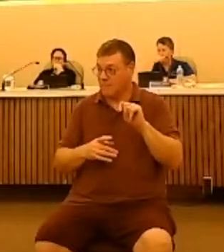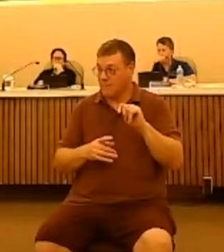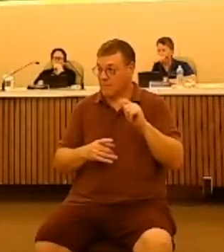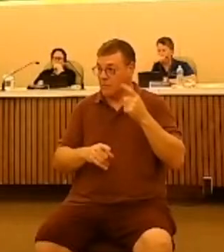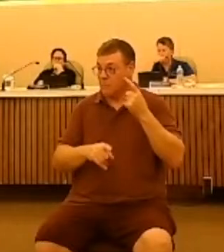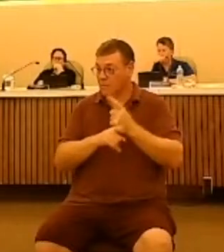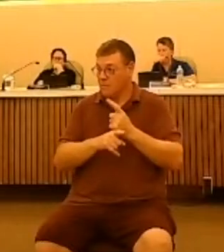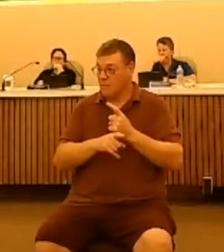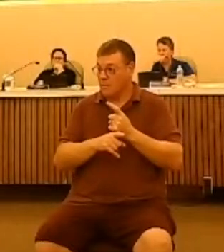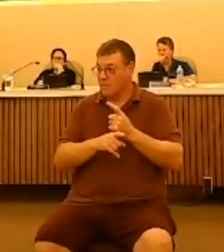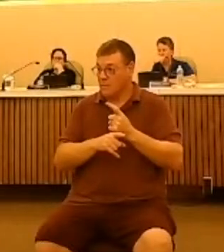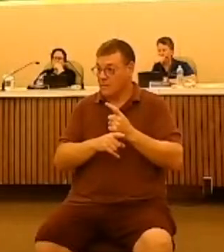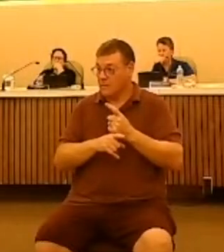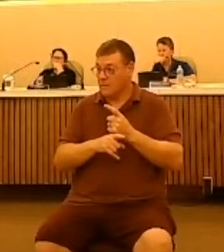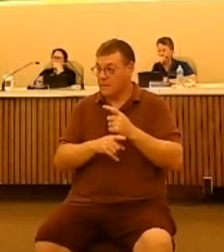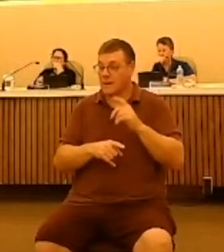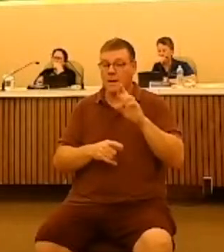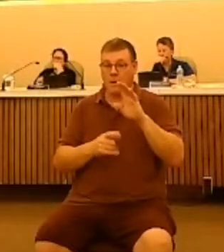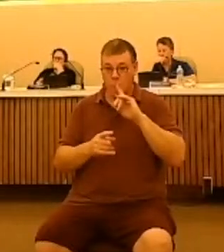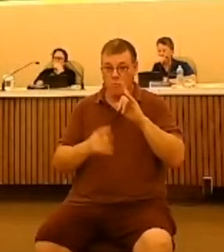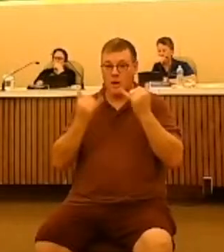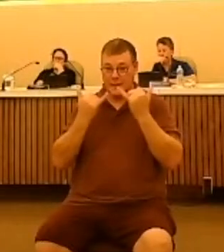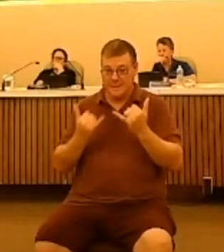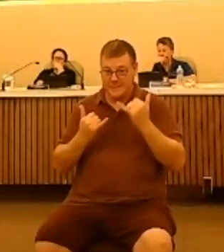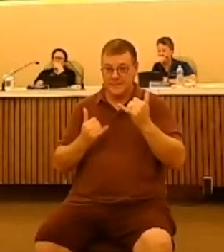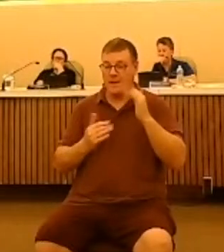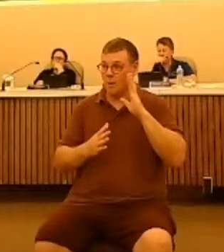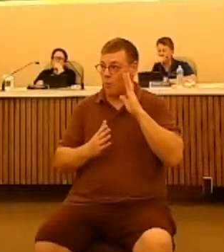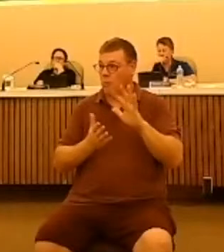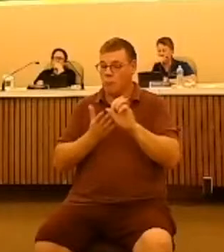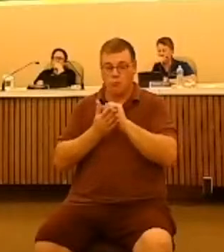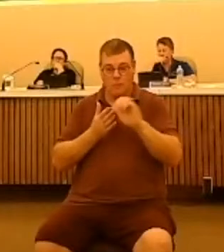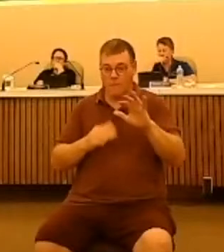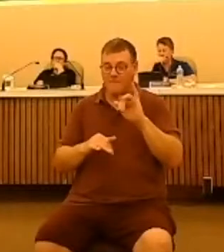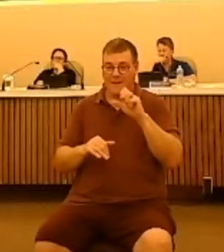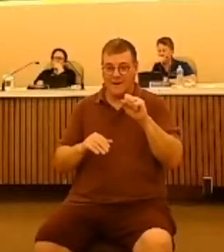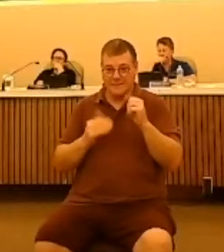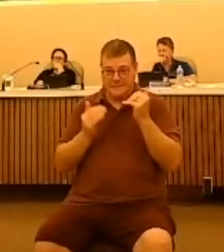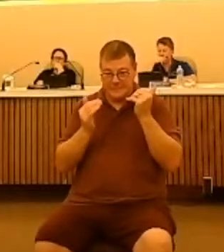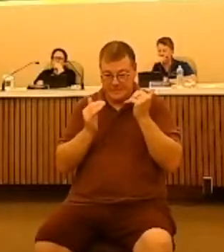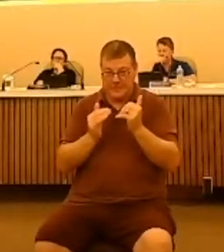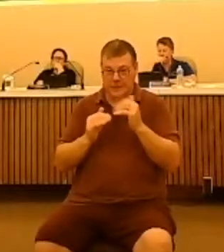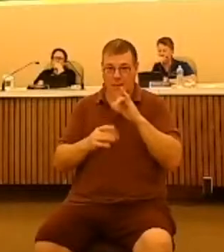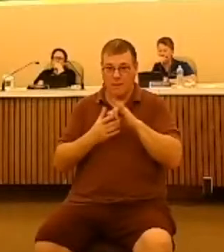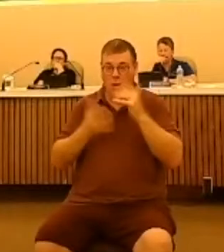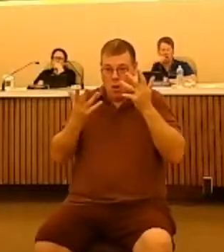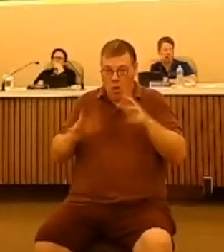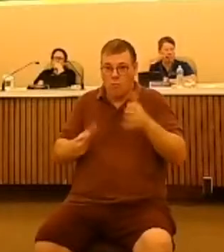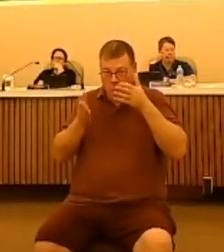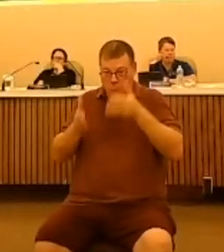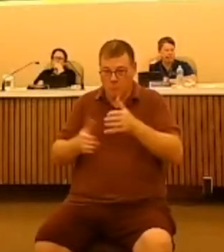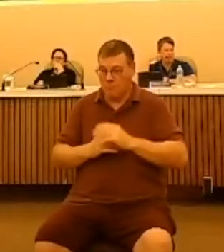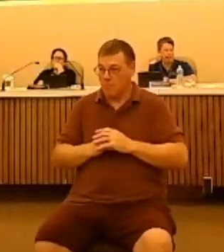Well, It'll probably say is existing. We'll remove as little as we can in that area if it's already existing. So did you hear